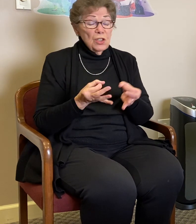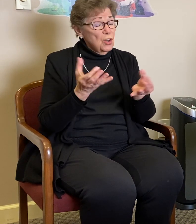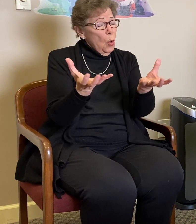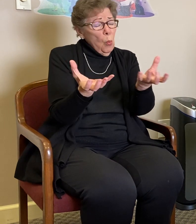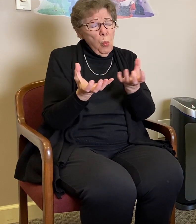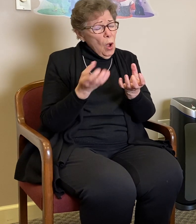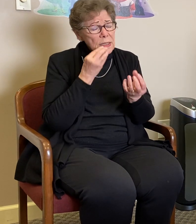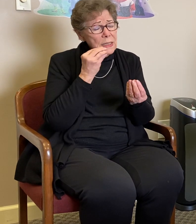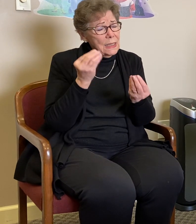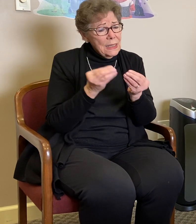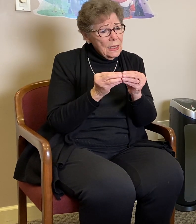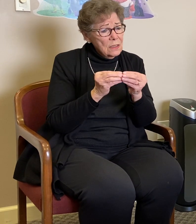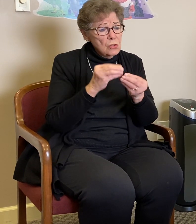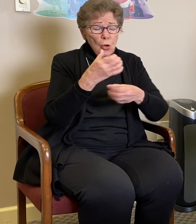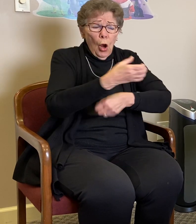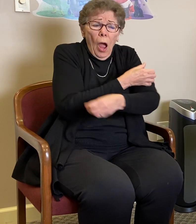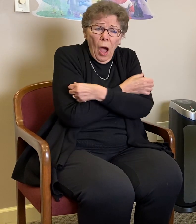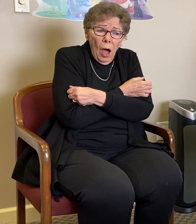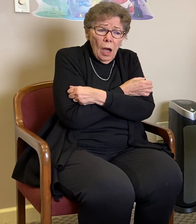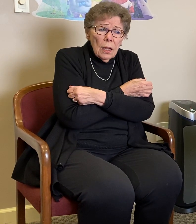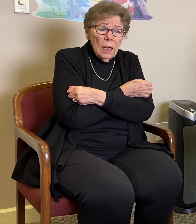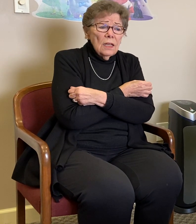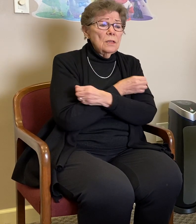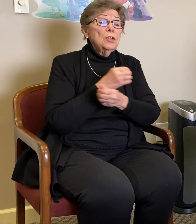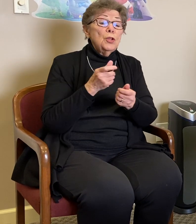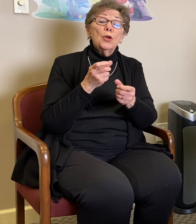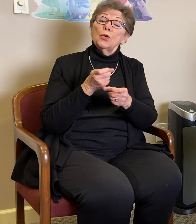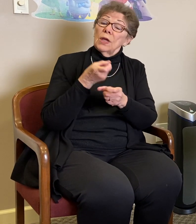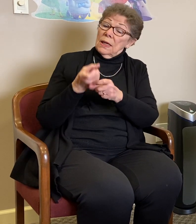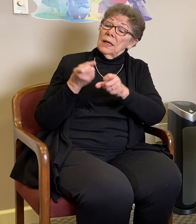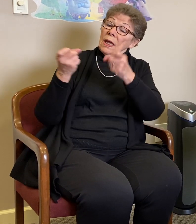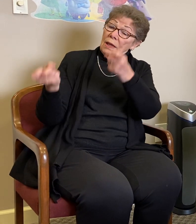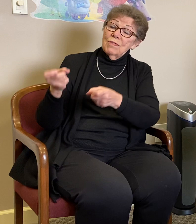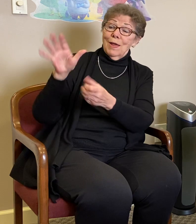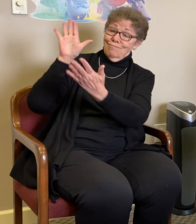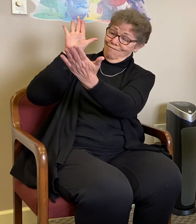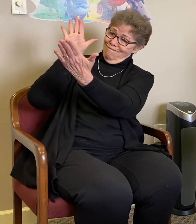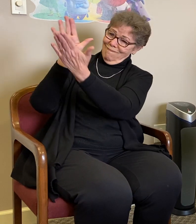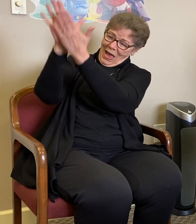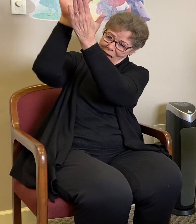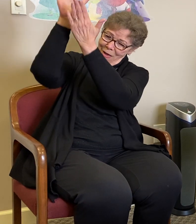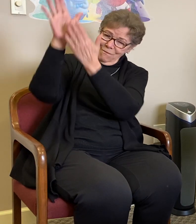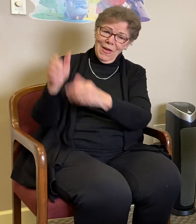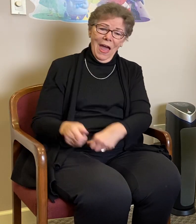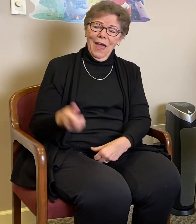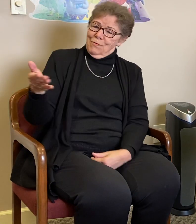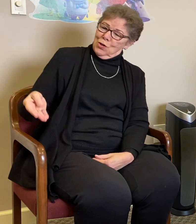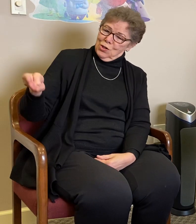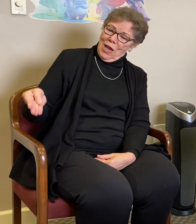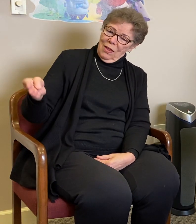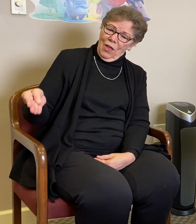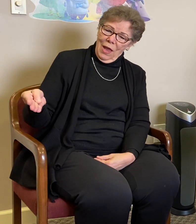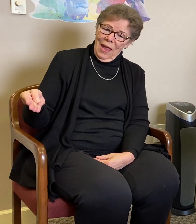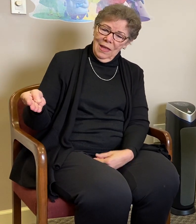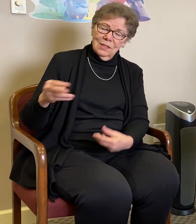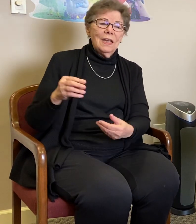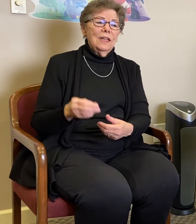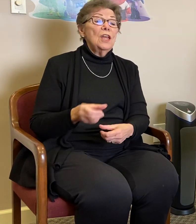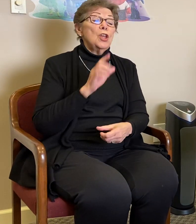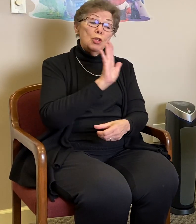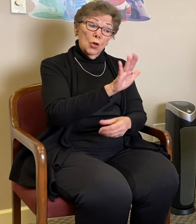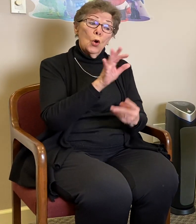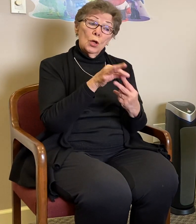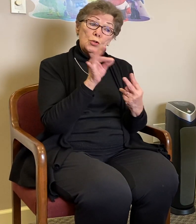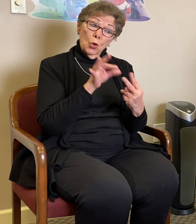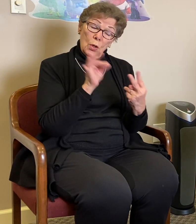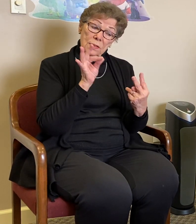kiss or hug someone, you can give that person a high five or shake their hand. It's your choice to